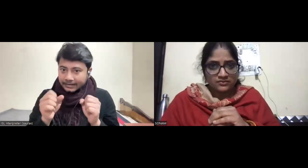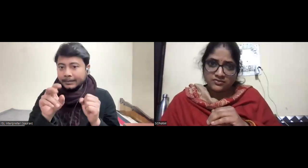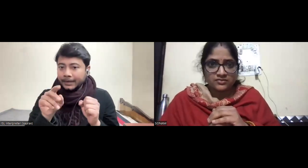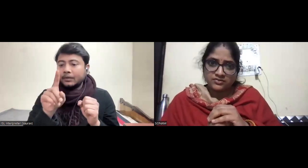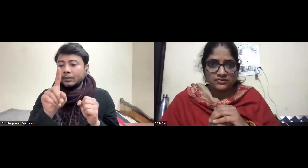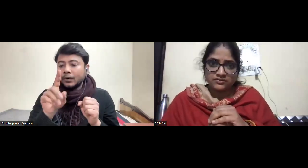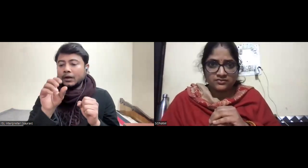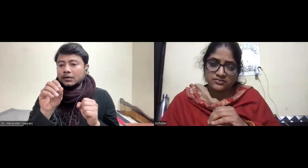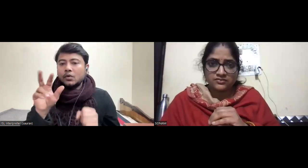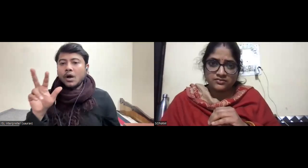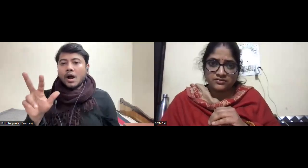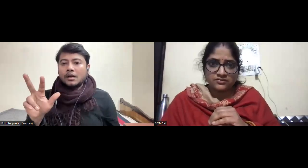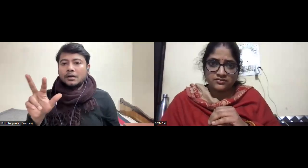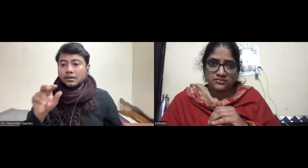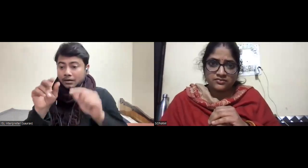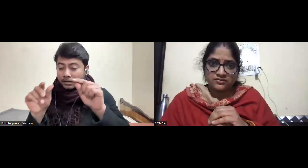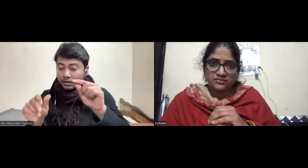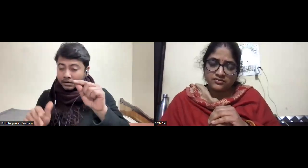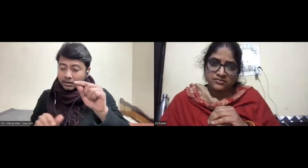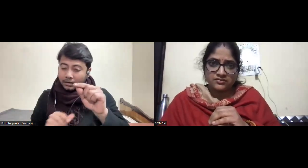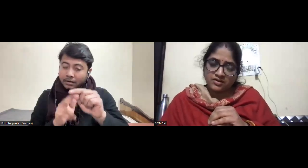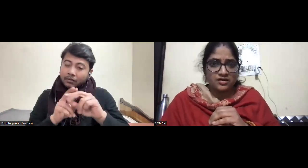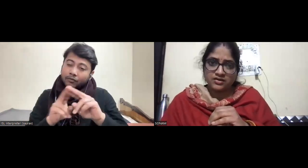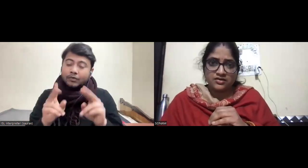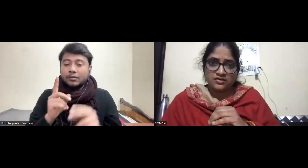In between, try not to give a break.